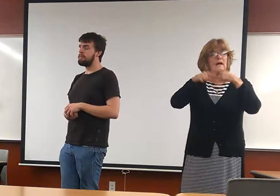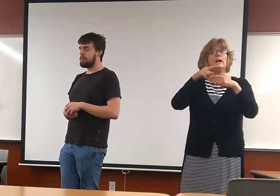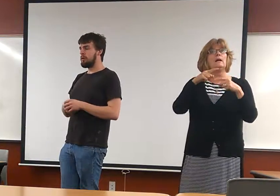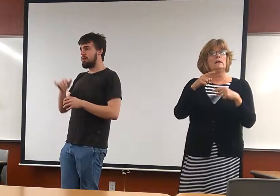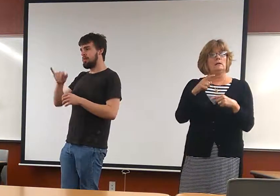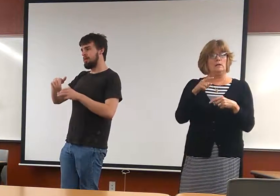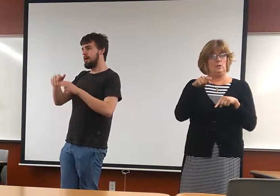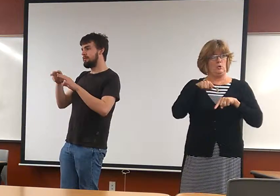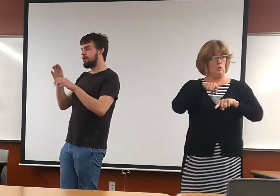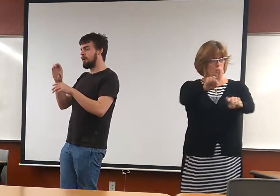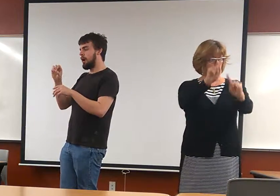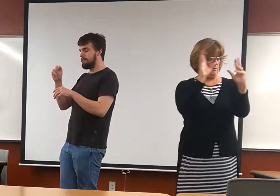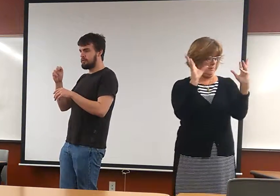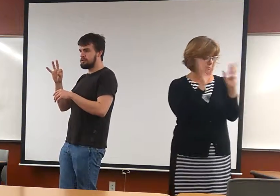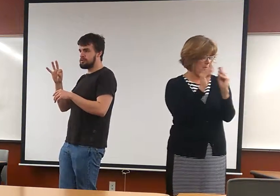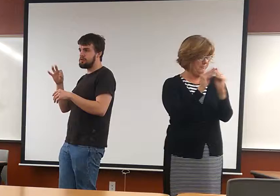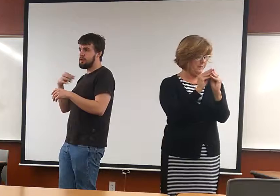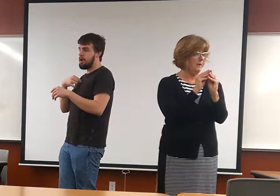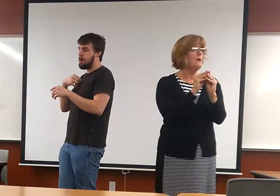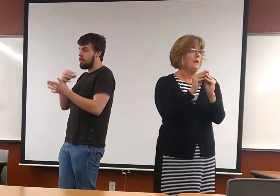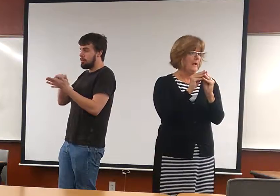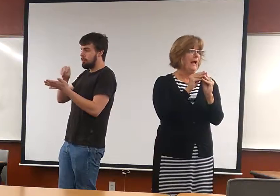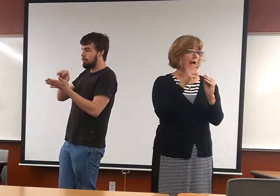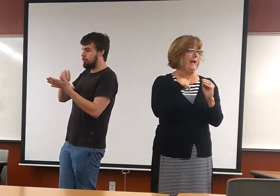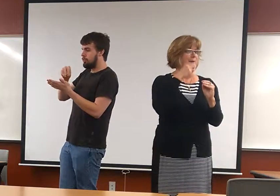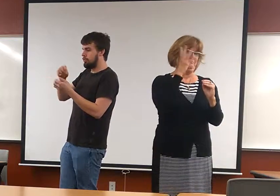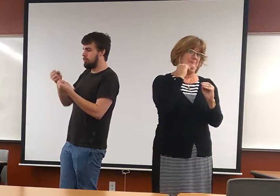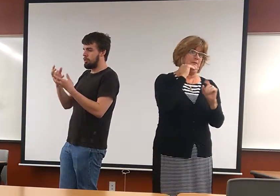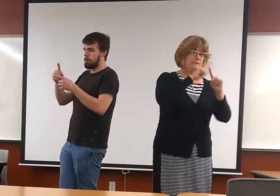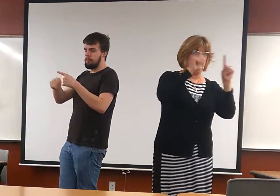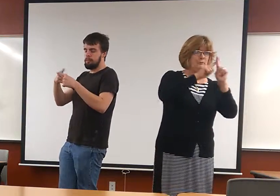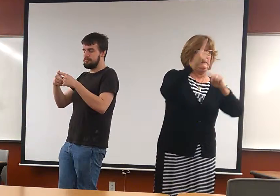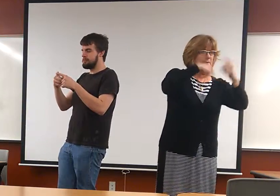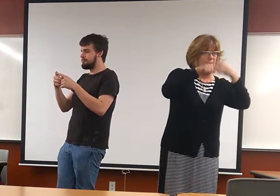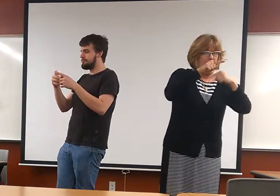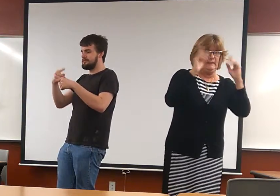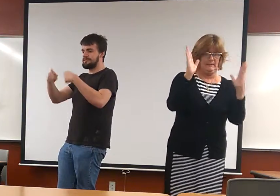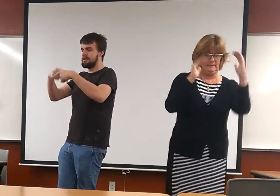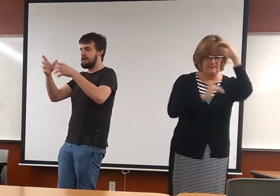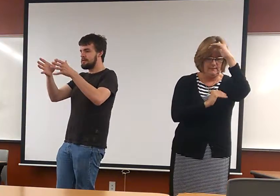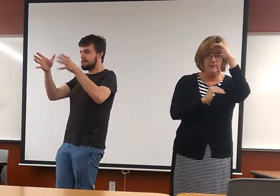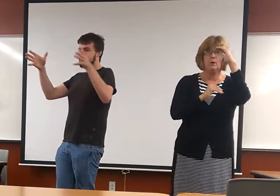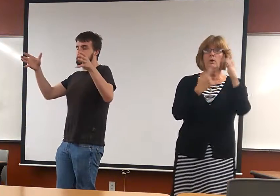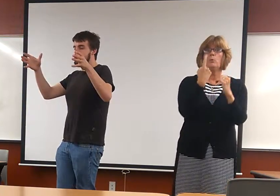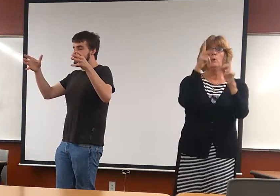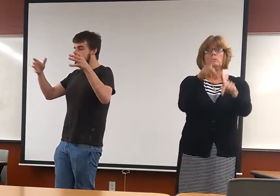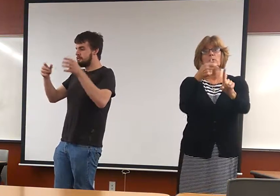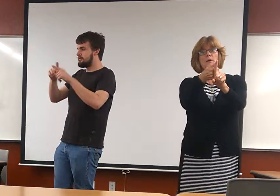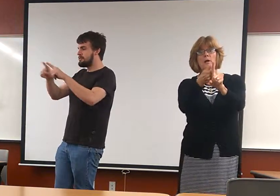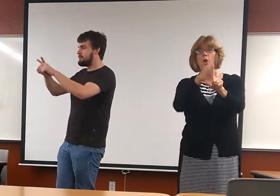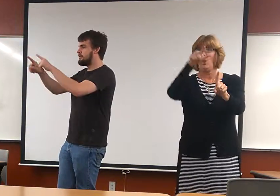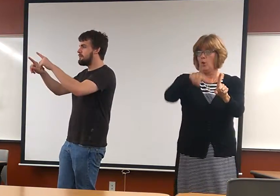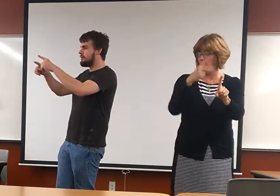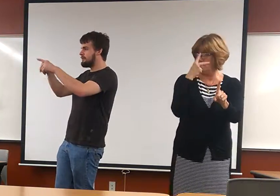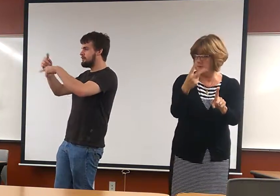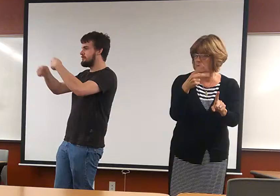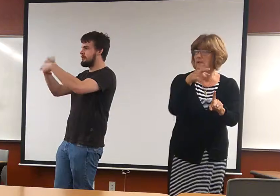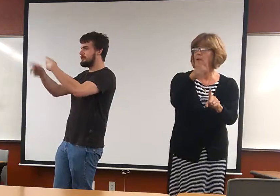of needs as far as signing space. One consumer had low vision and used tracking to